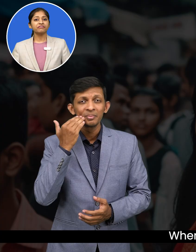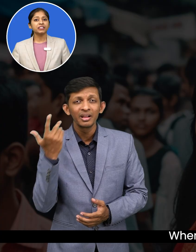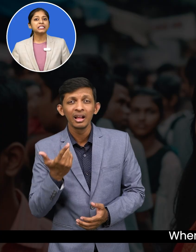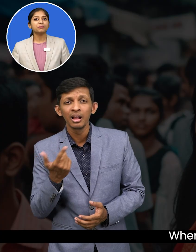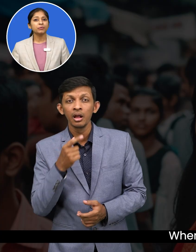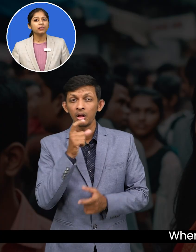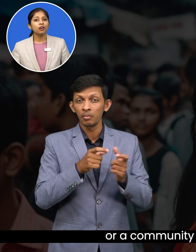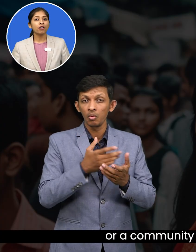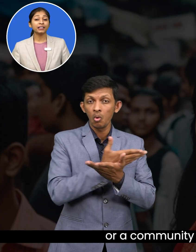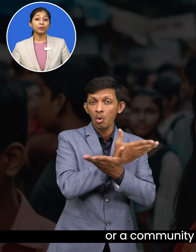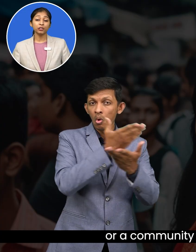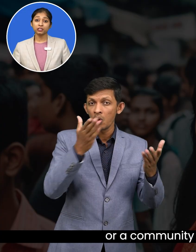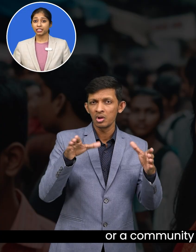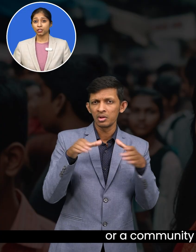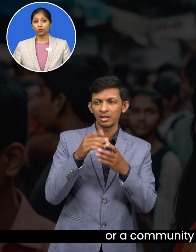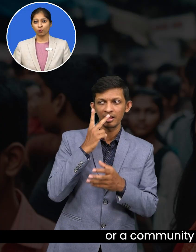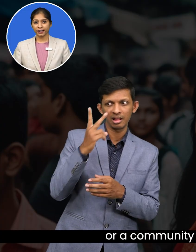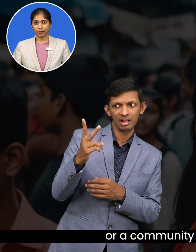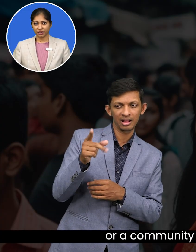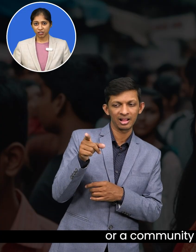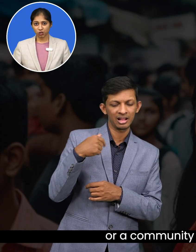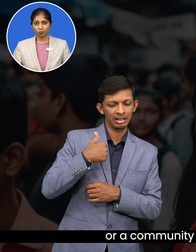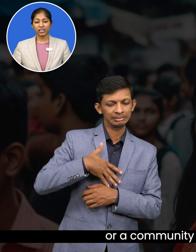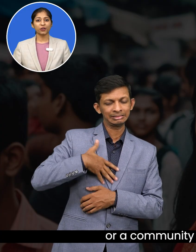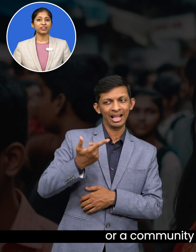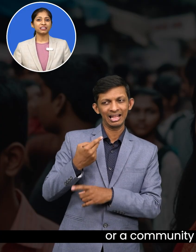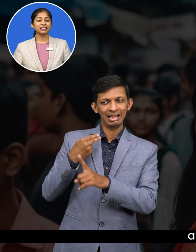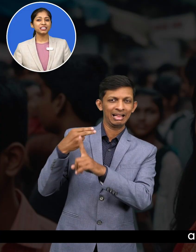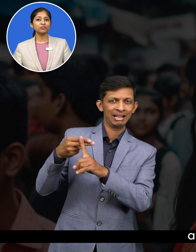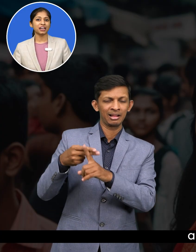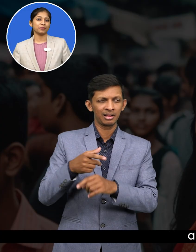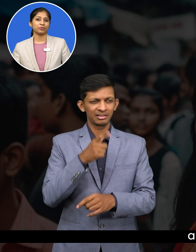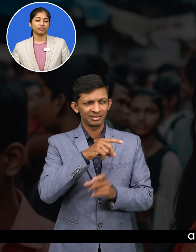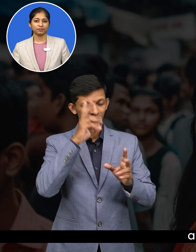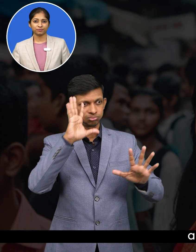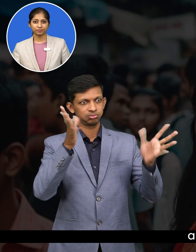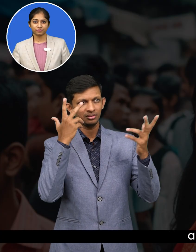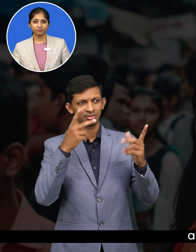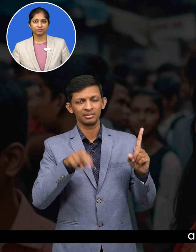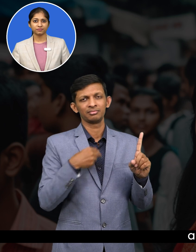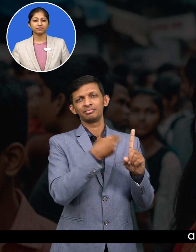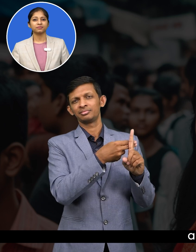When we fix people or a community into one image, we create a stereotype.